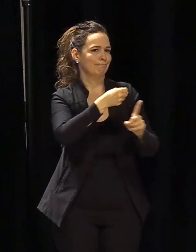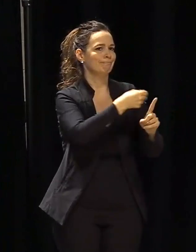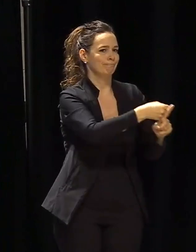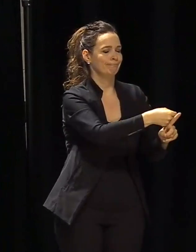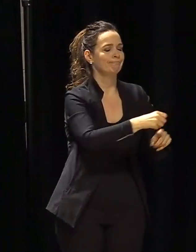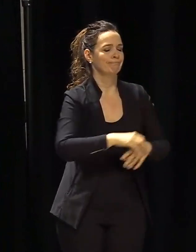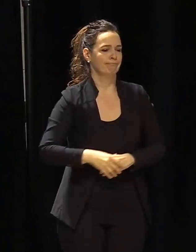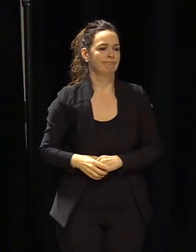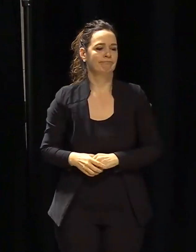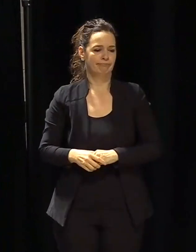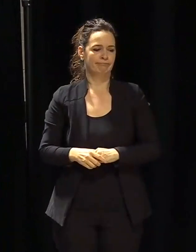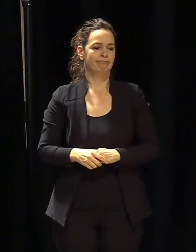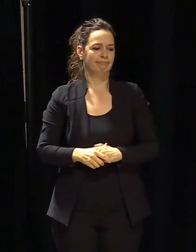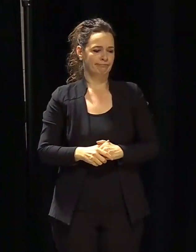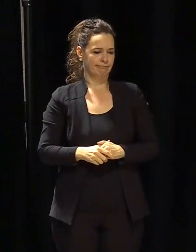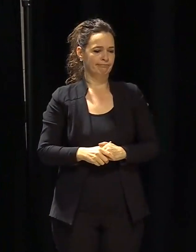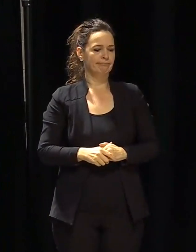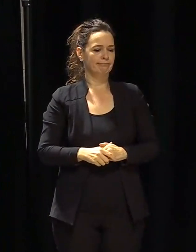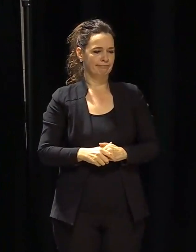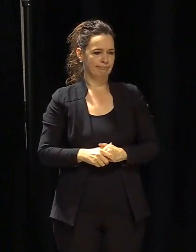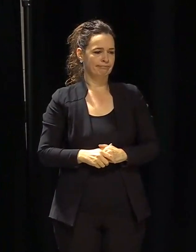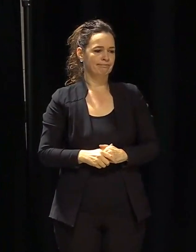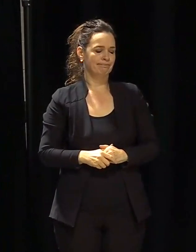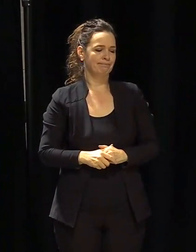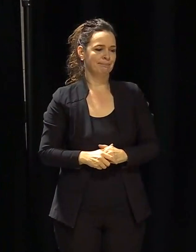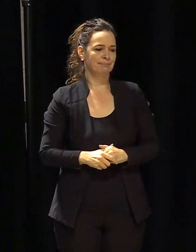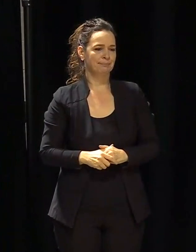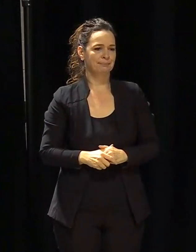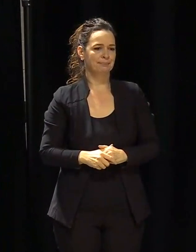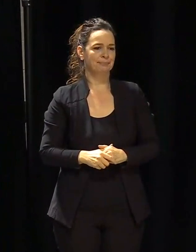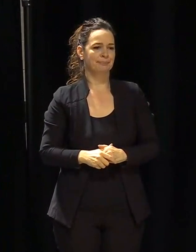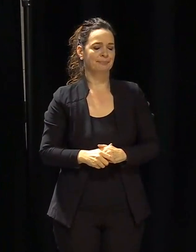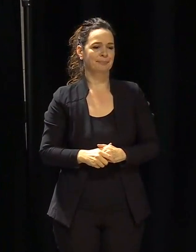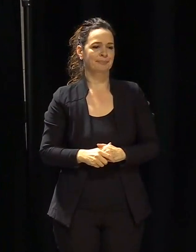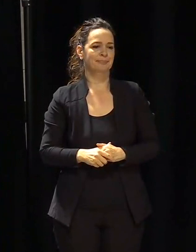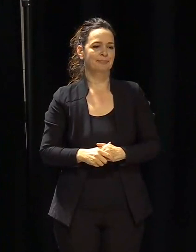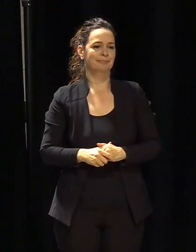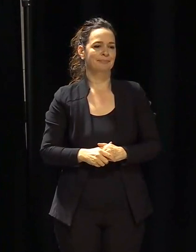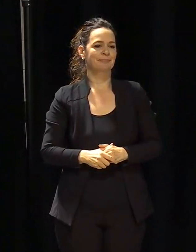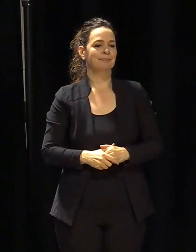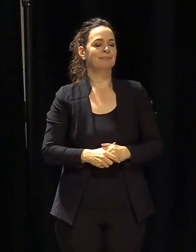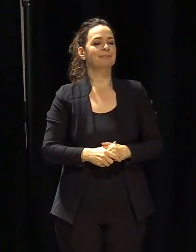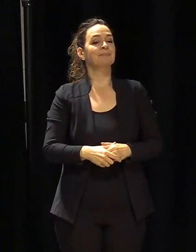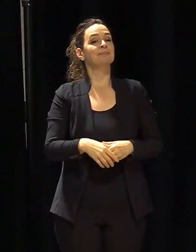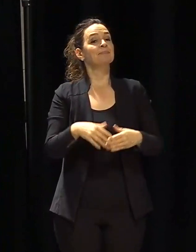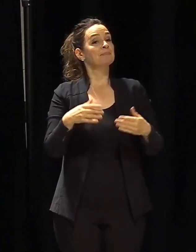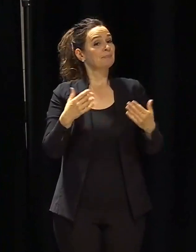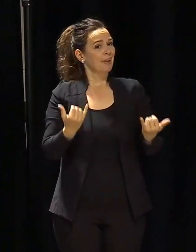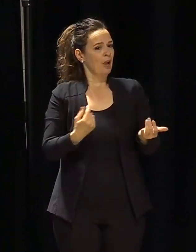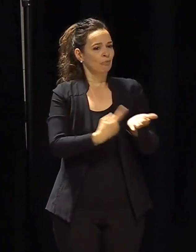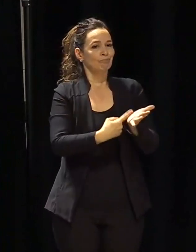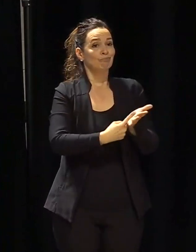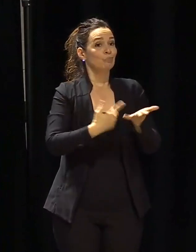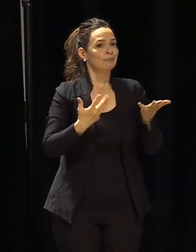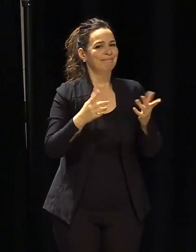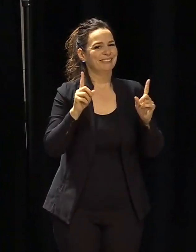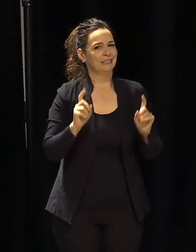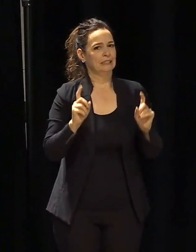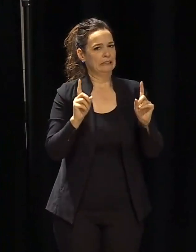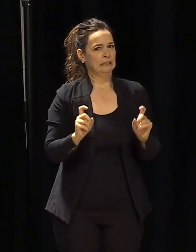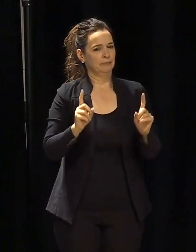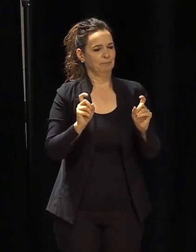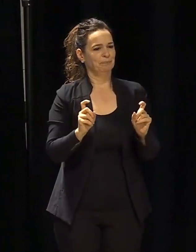90s. Related to testing, I want to go through this. Symptomatic